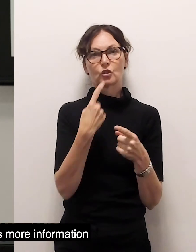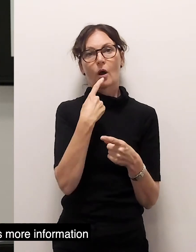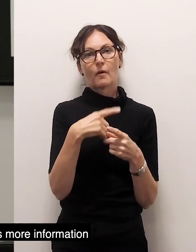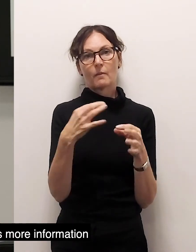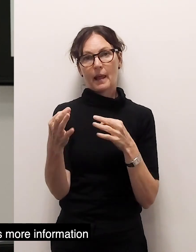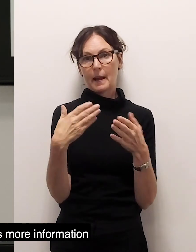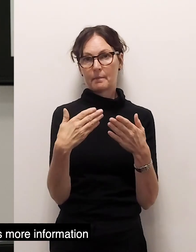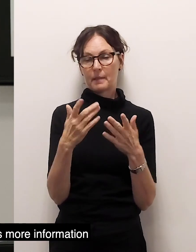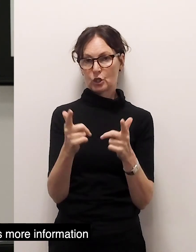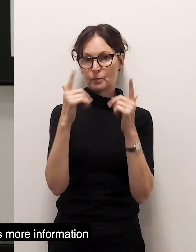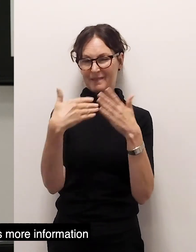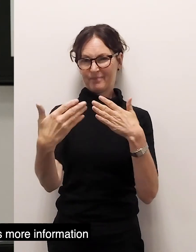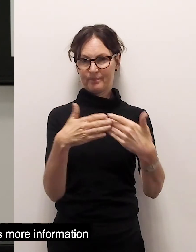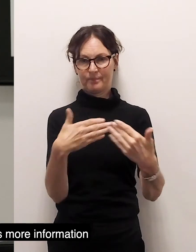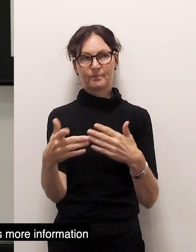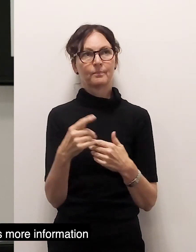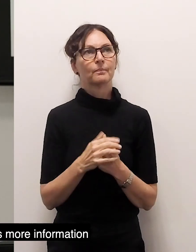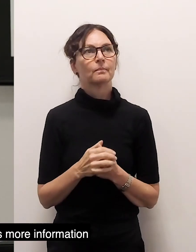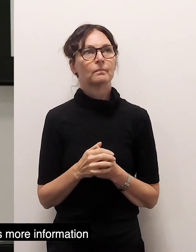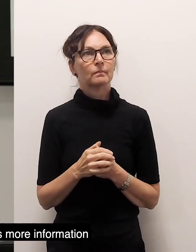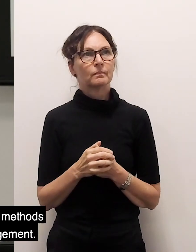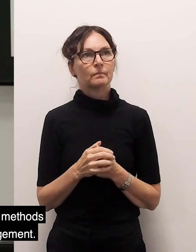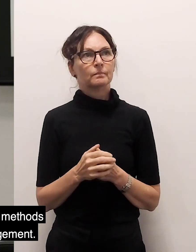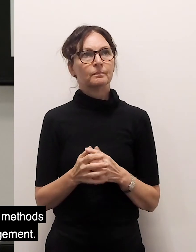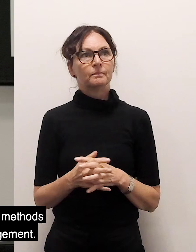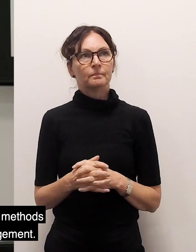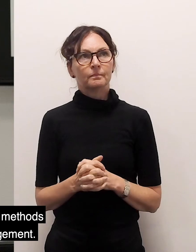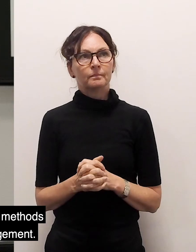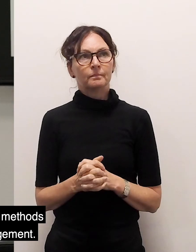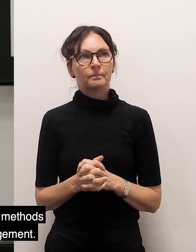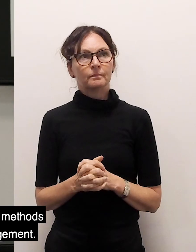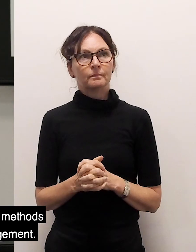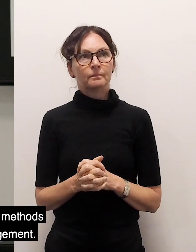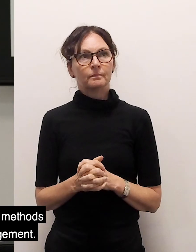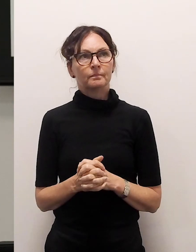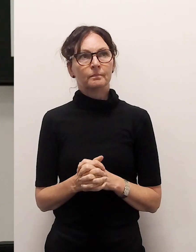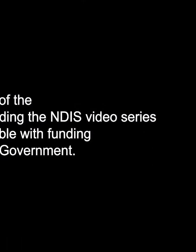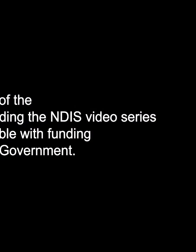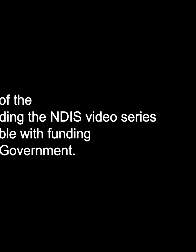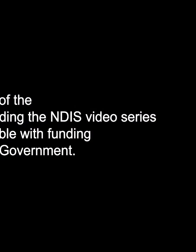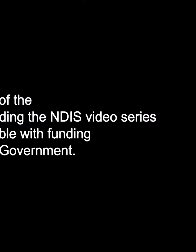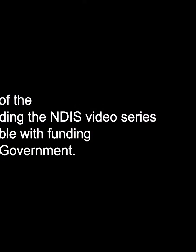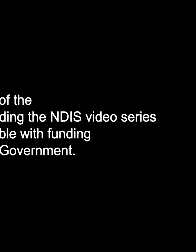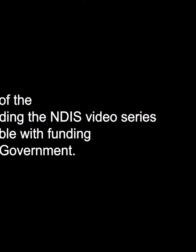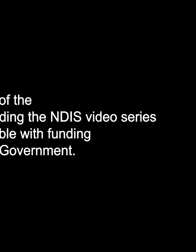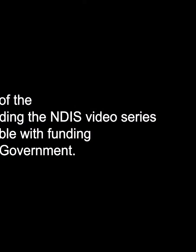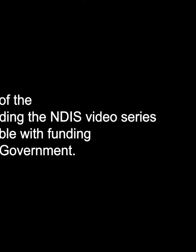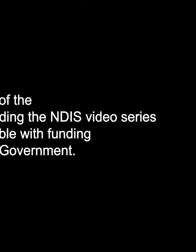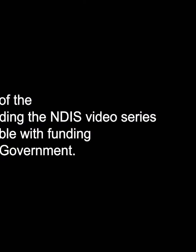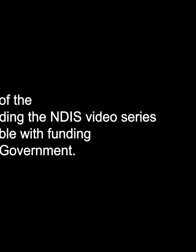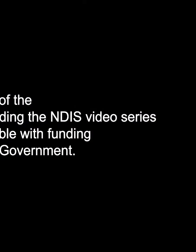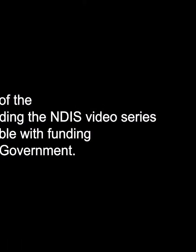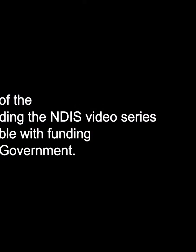And fact sheet 4 contains more information on the different methods of plan management. Production of the